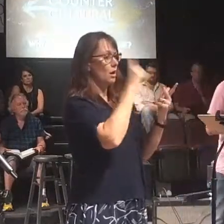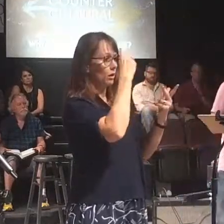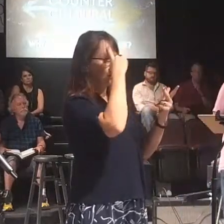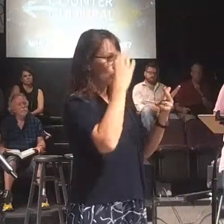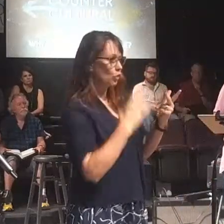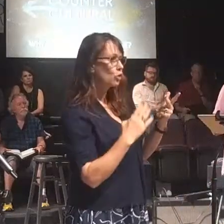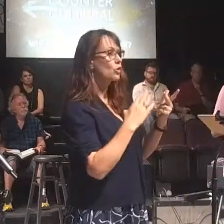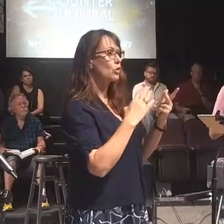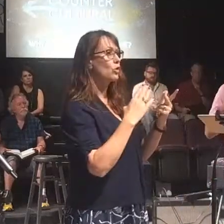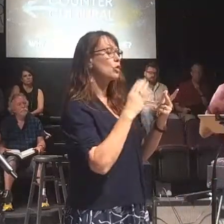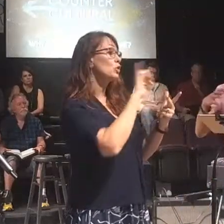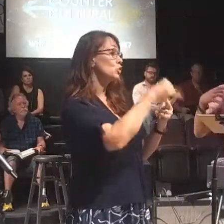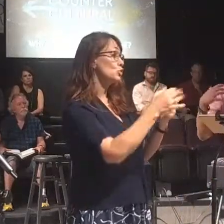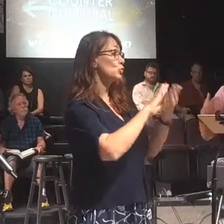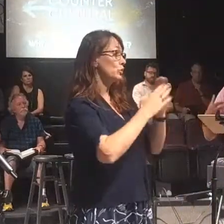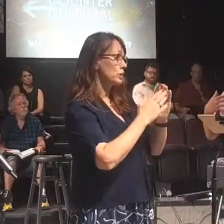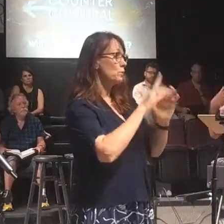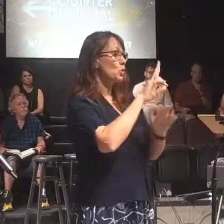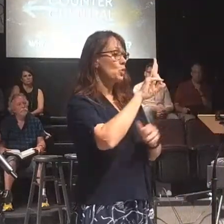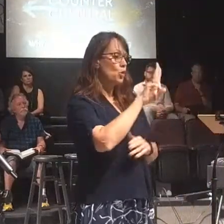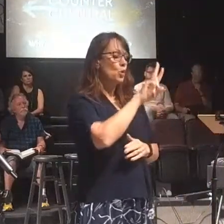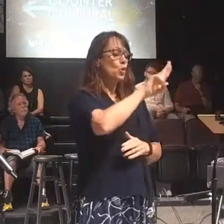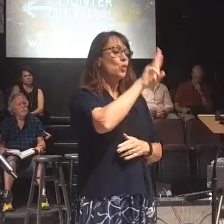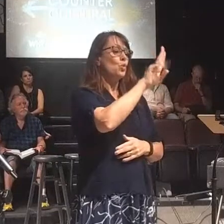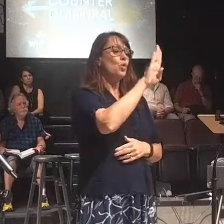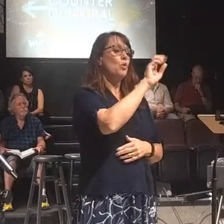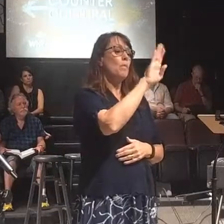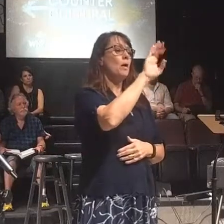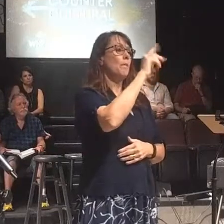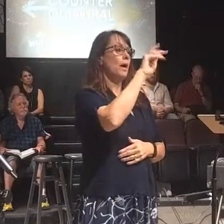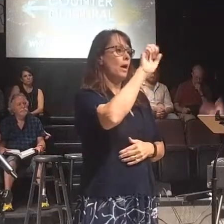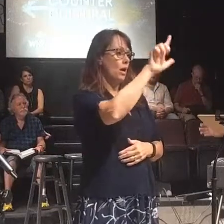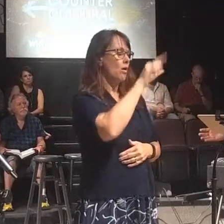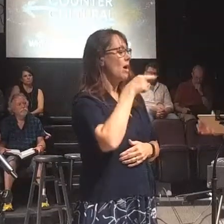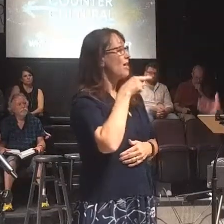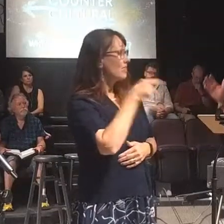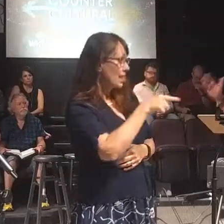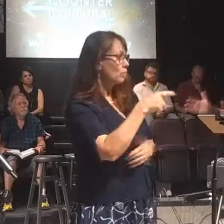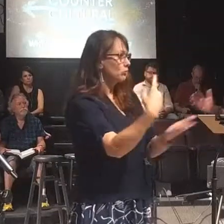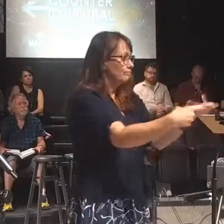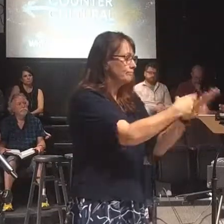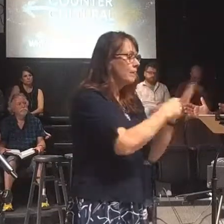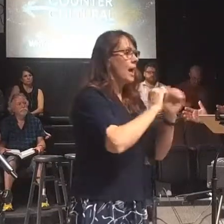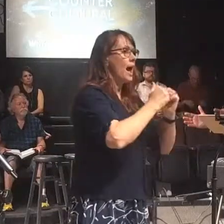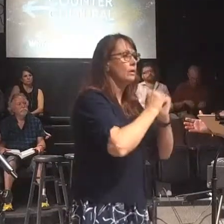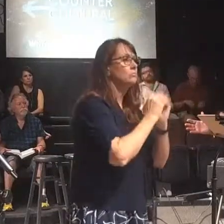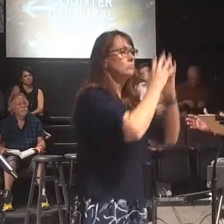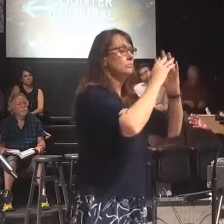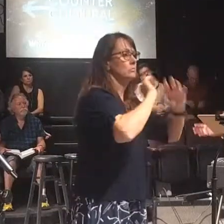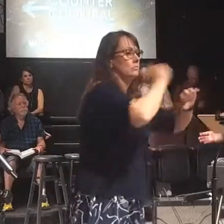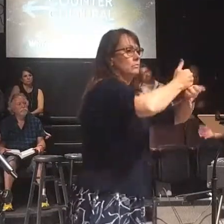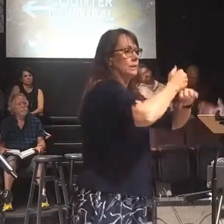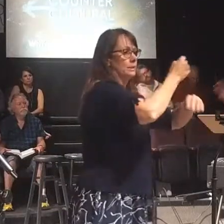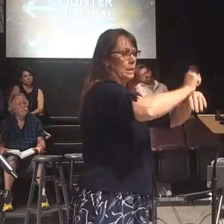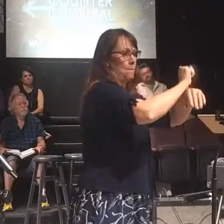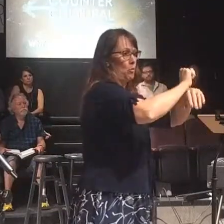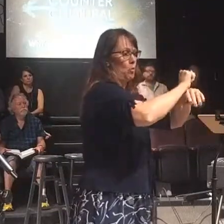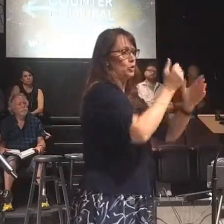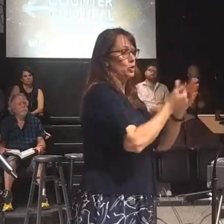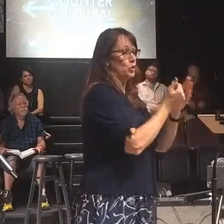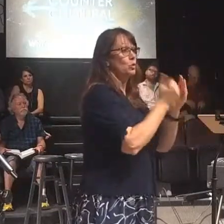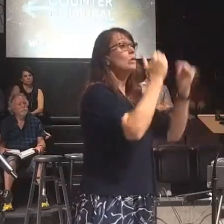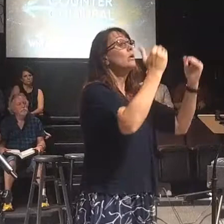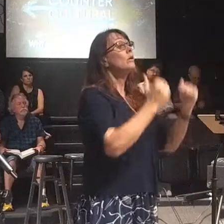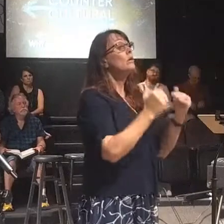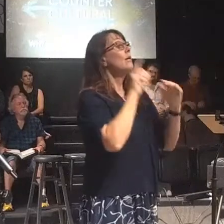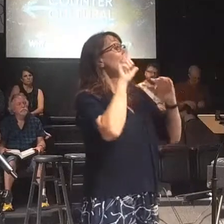Zerubbabel, they were overseeing the restoration of the temple, and that got done. Then 40 years later, a new wave of Jews